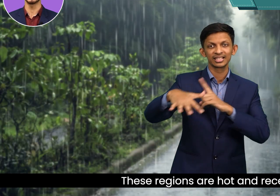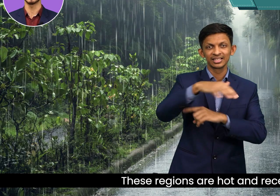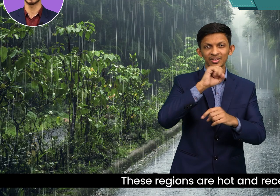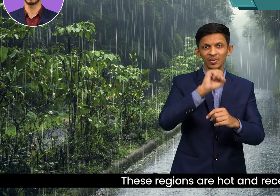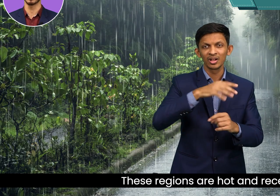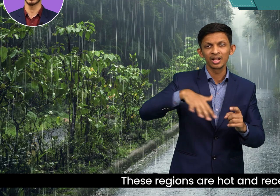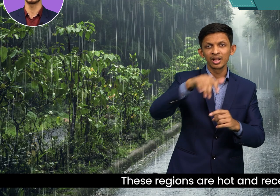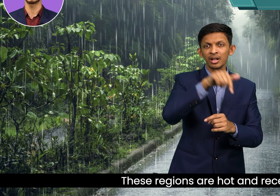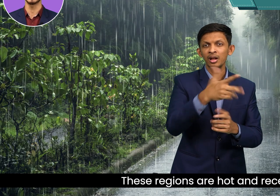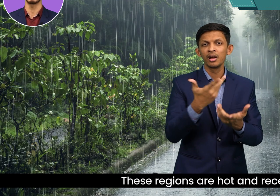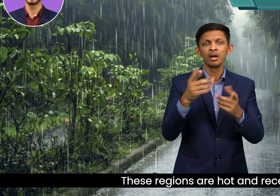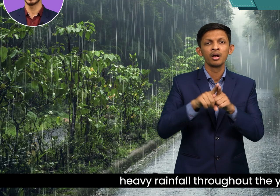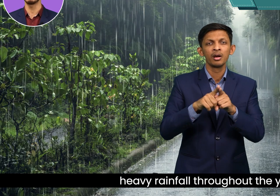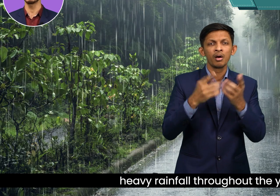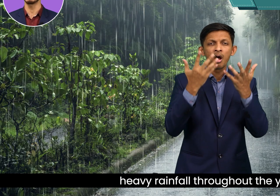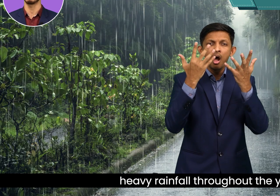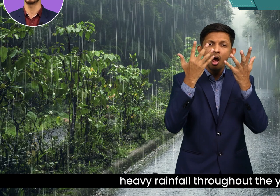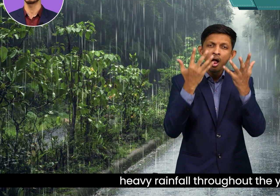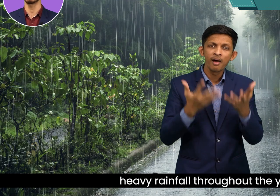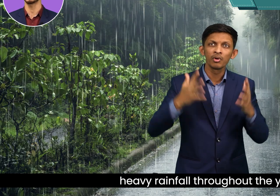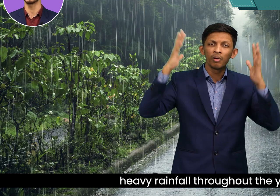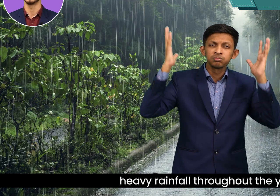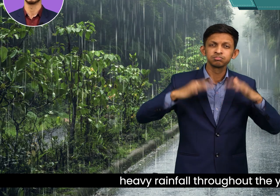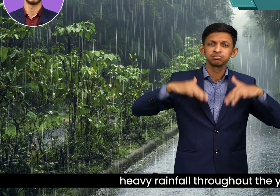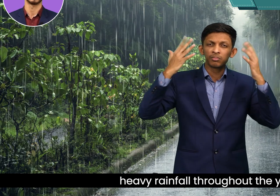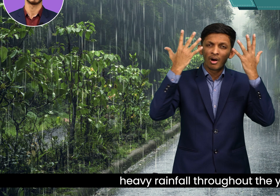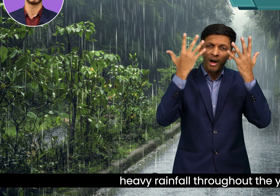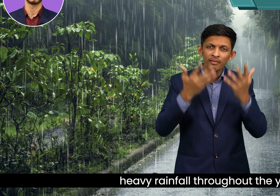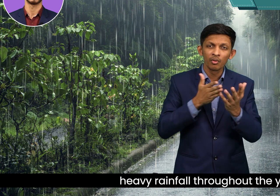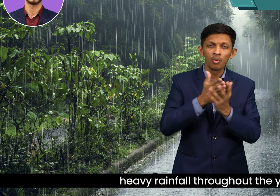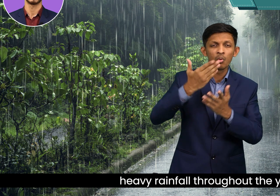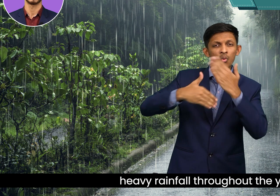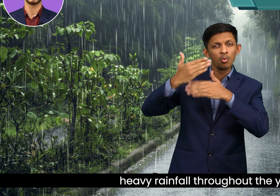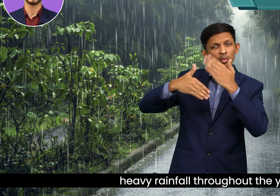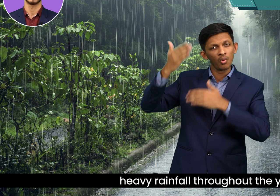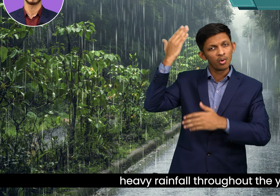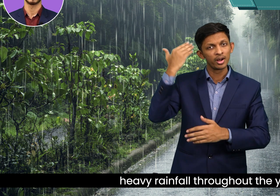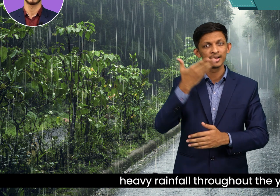These regions are hot and receive heavy rainfall throughout the year.